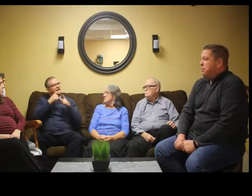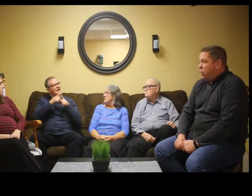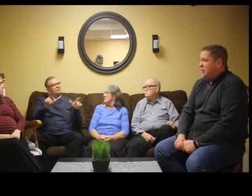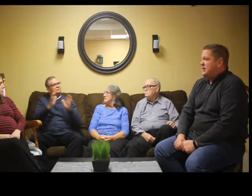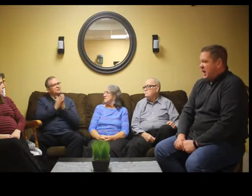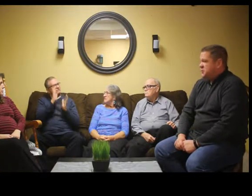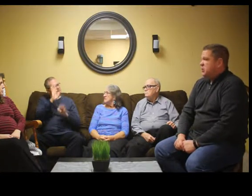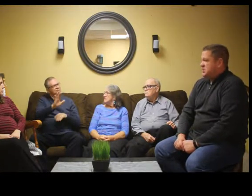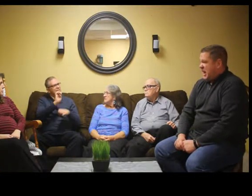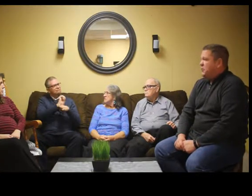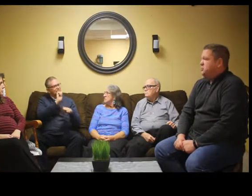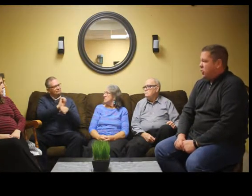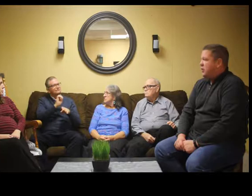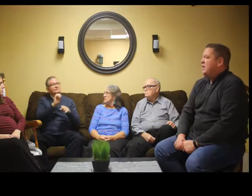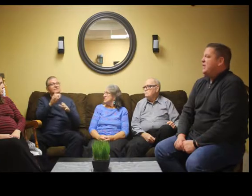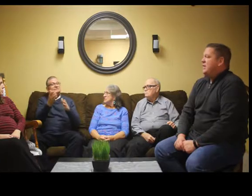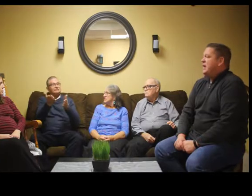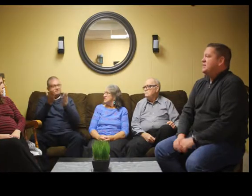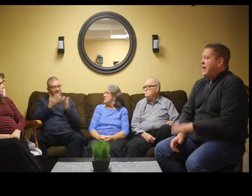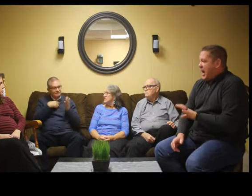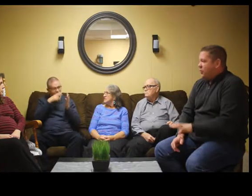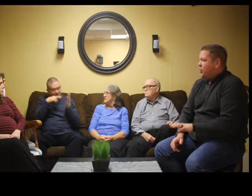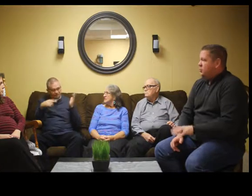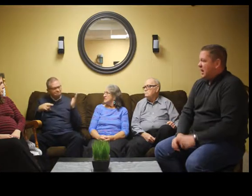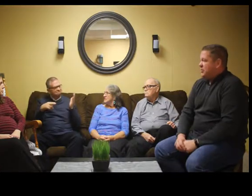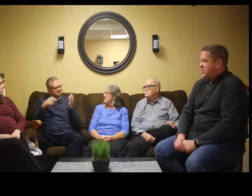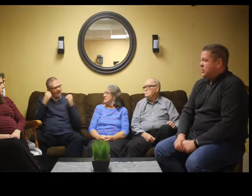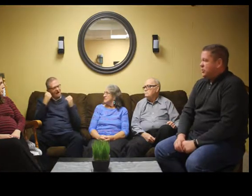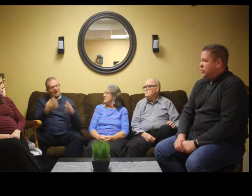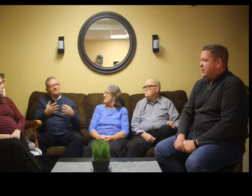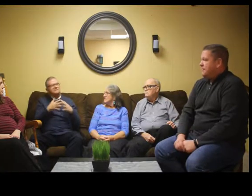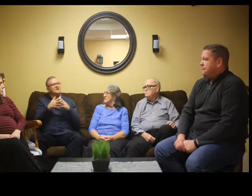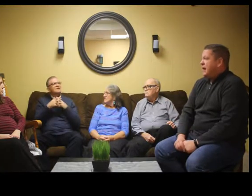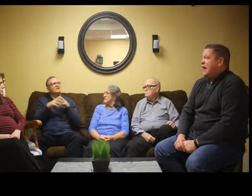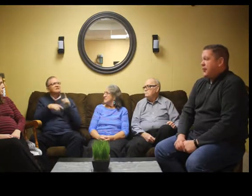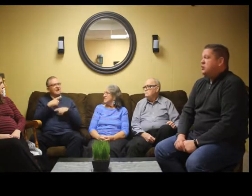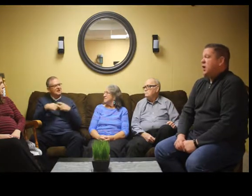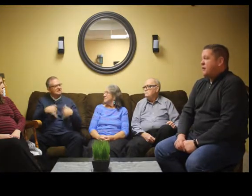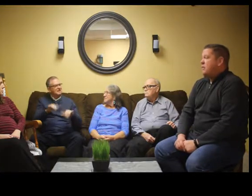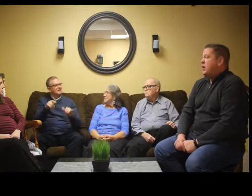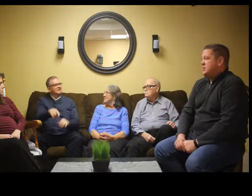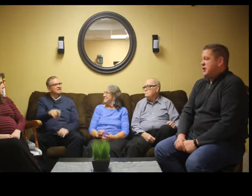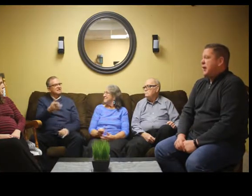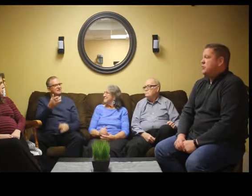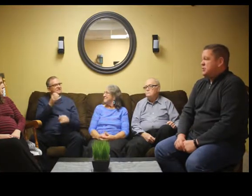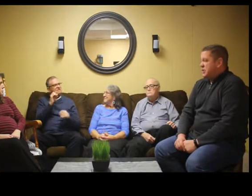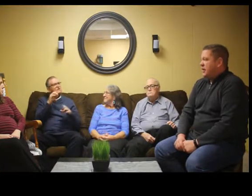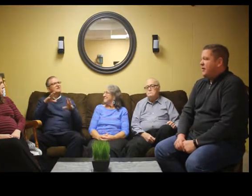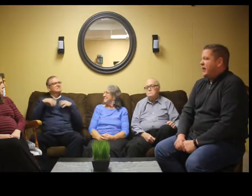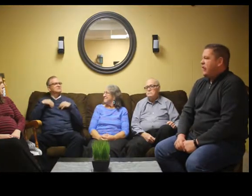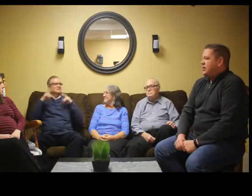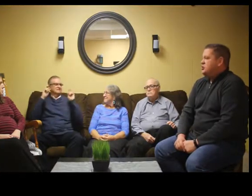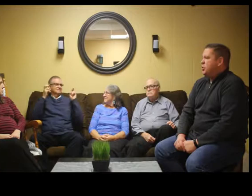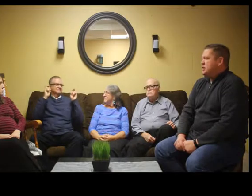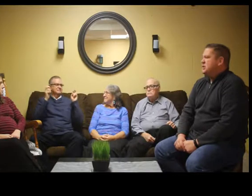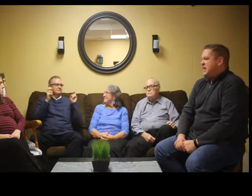book, a textbook, a sign language book that is Ecuador sign language. And I looked through it, and there's a lot of American sign languages in there. So it's